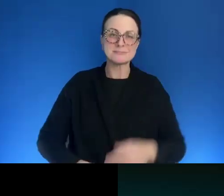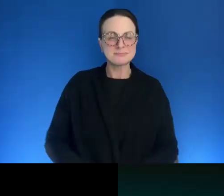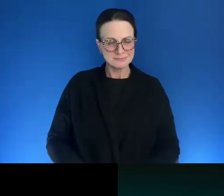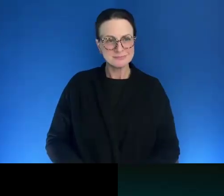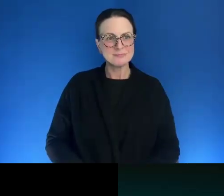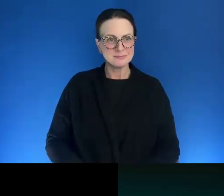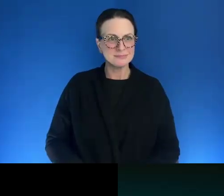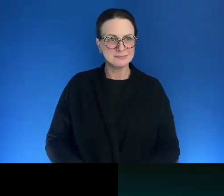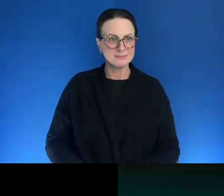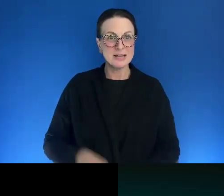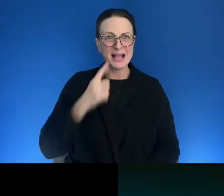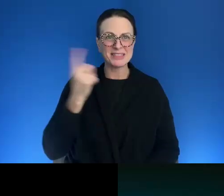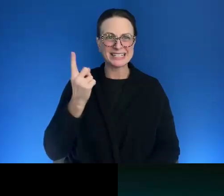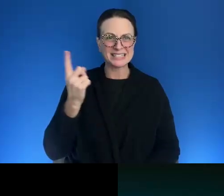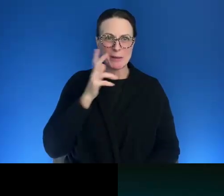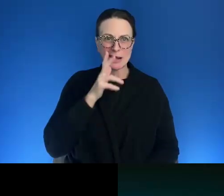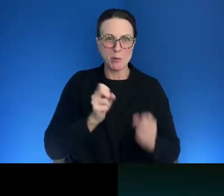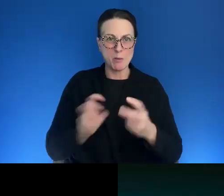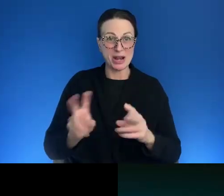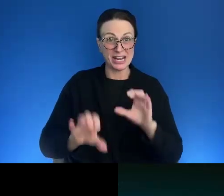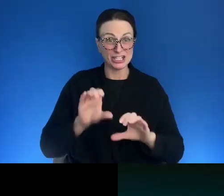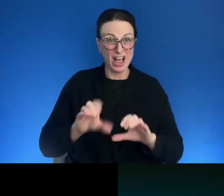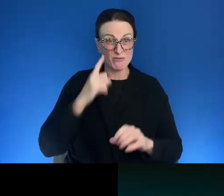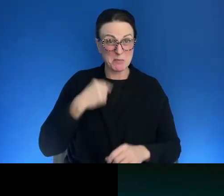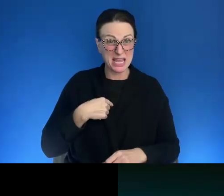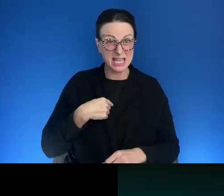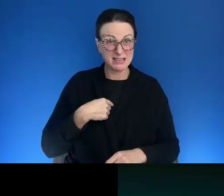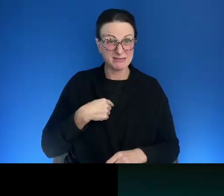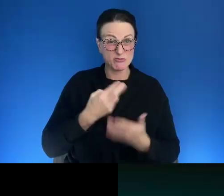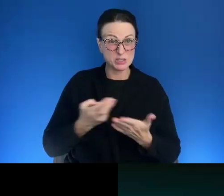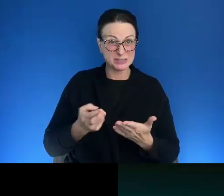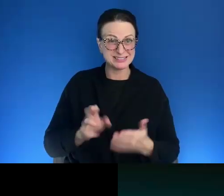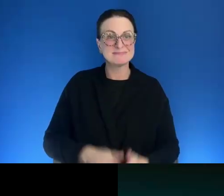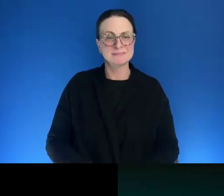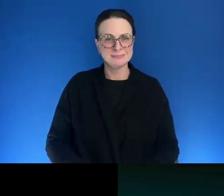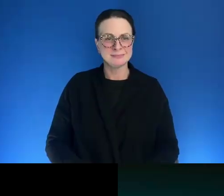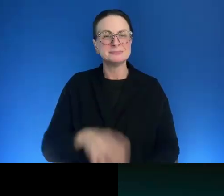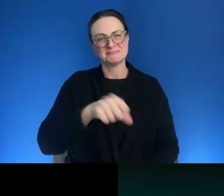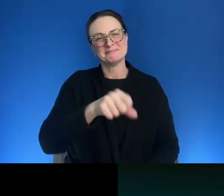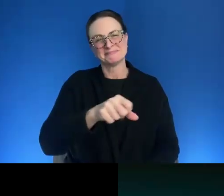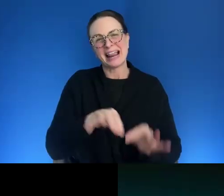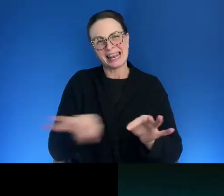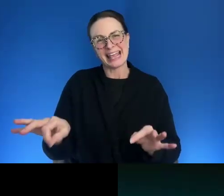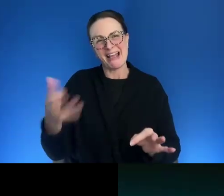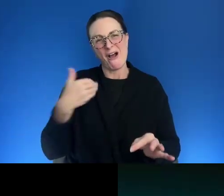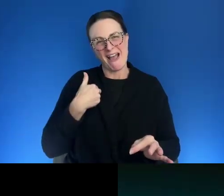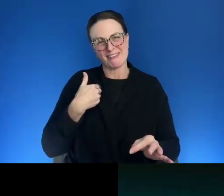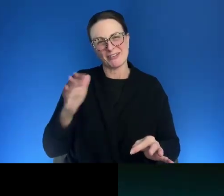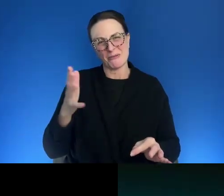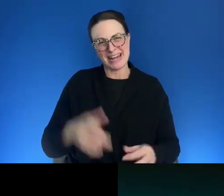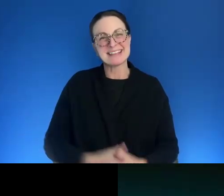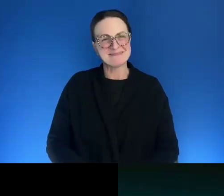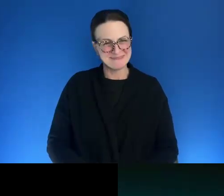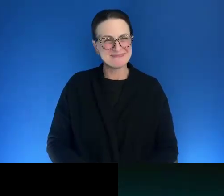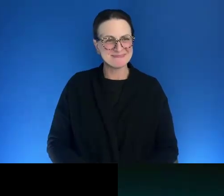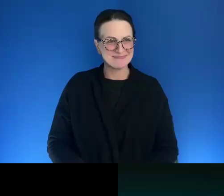yeah, I think somebody's going to put that in the chat or as a resource. Yeah, there's a link to it already in the chat.